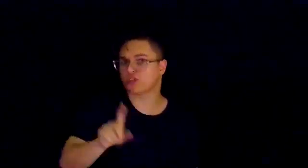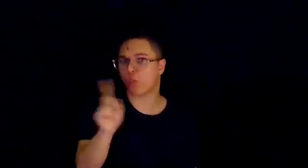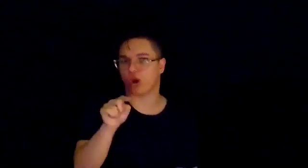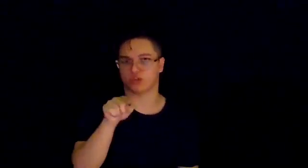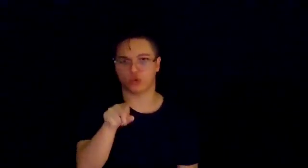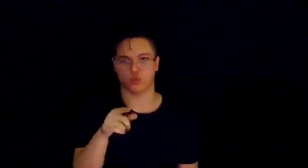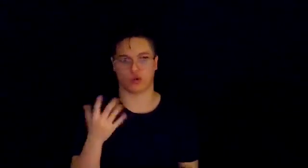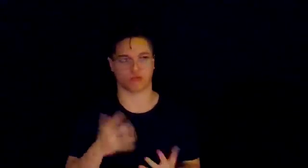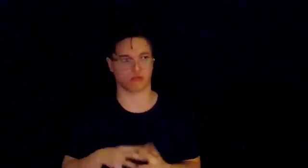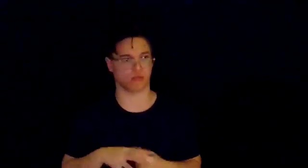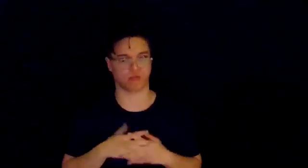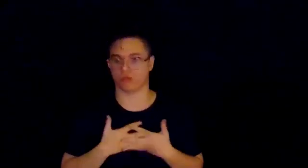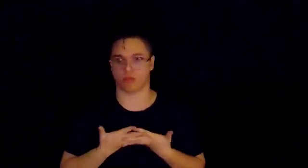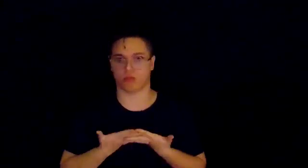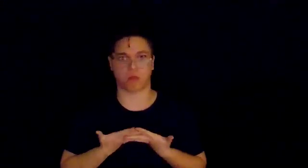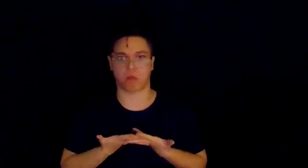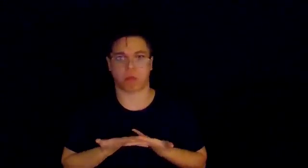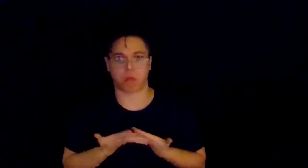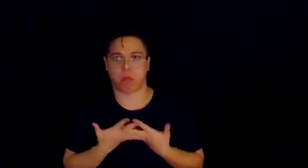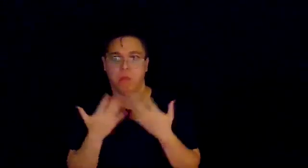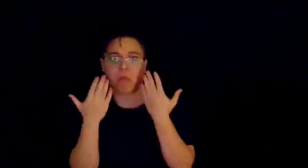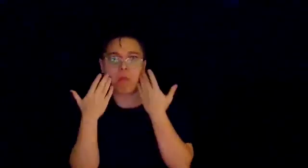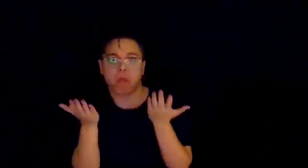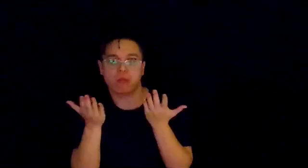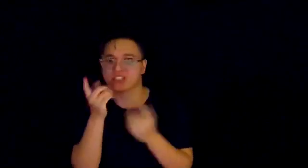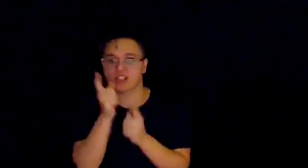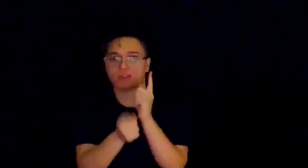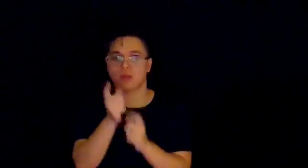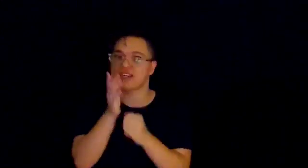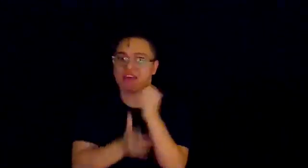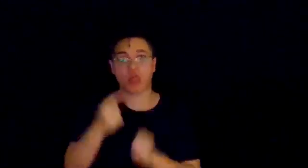access. So the biggest question is, what do you want?